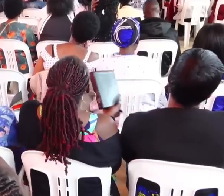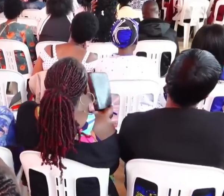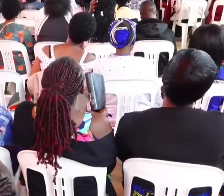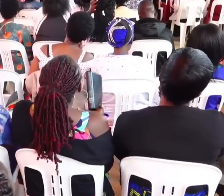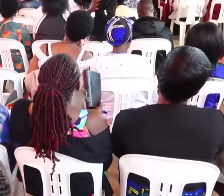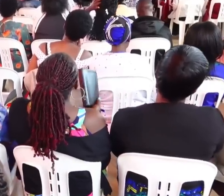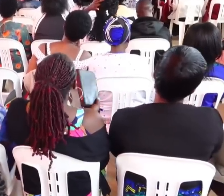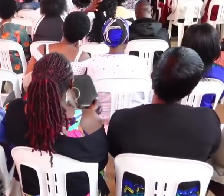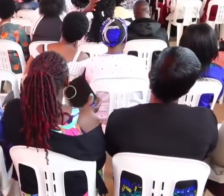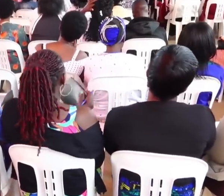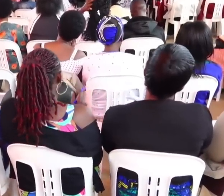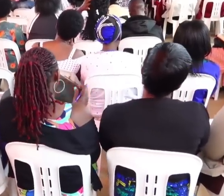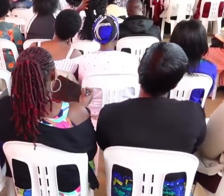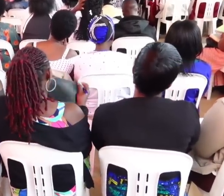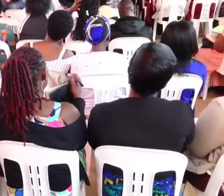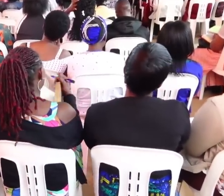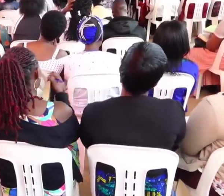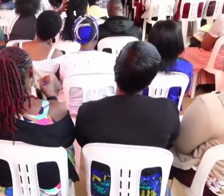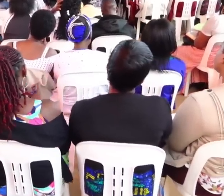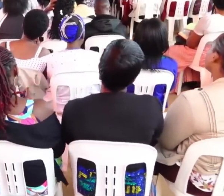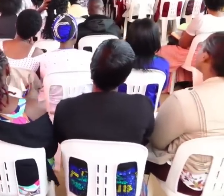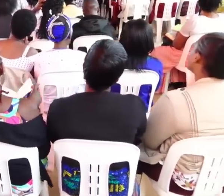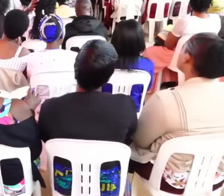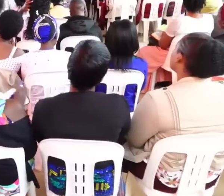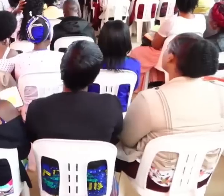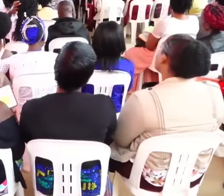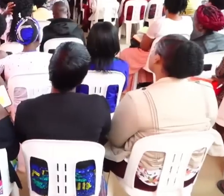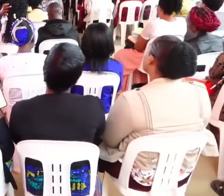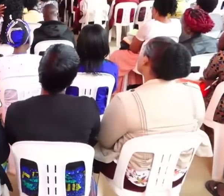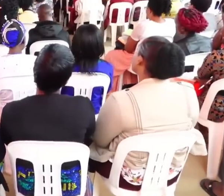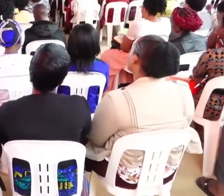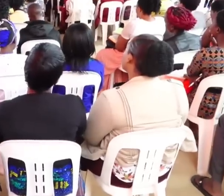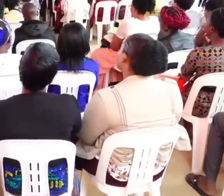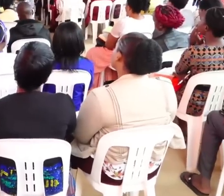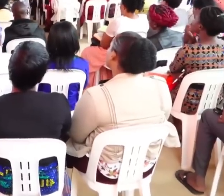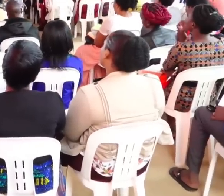Tuleme okwemulugunya. Let's not grumble.